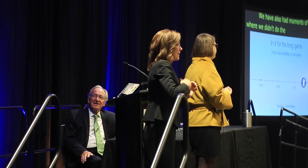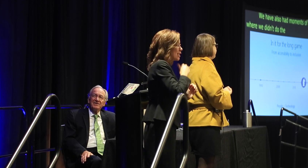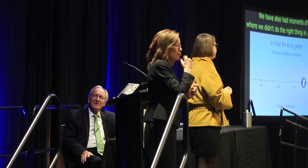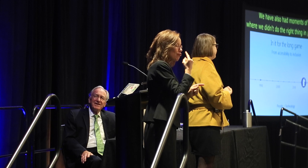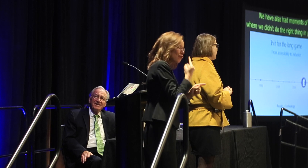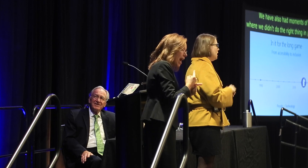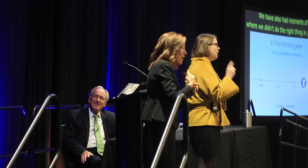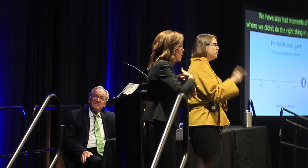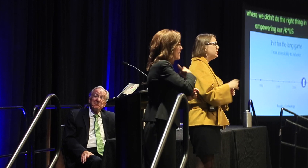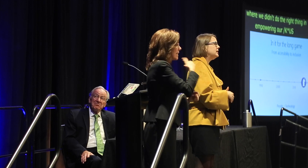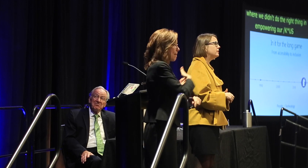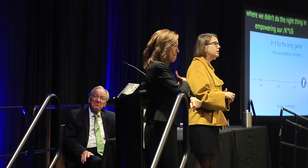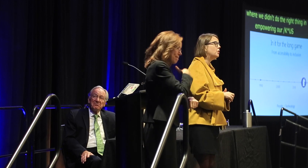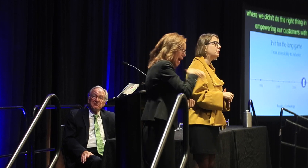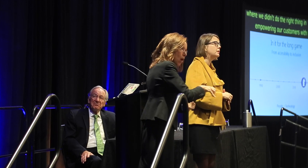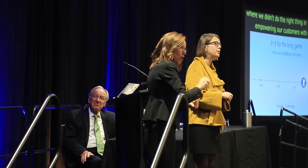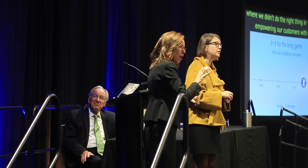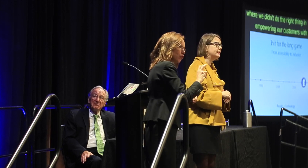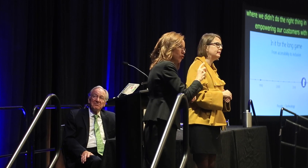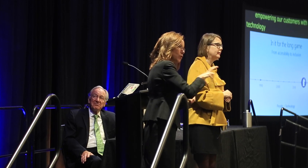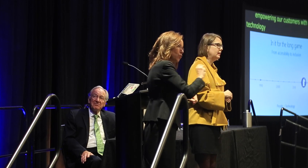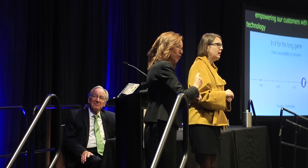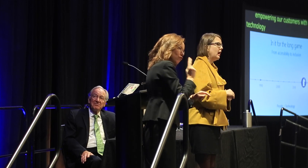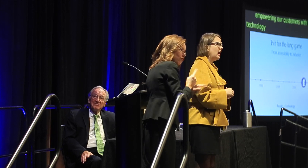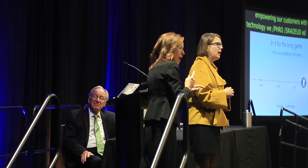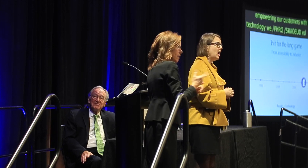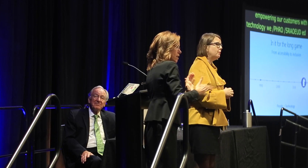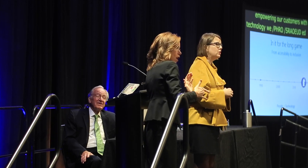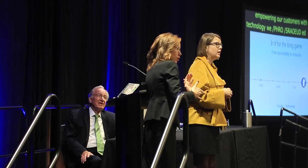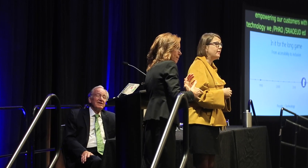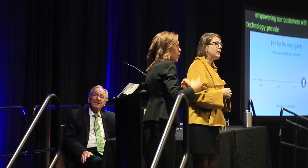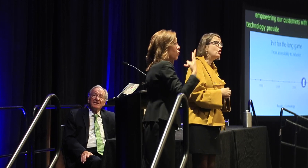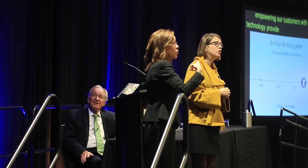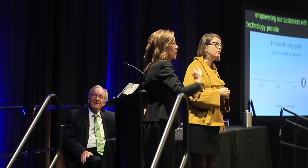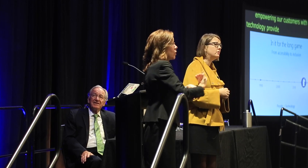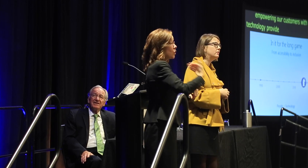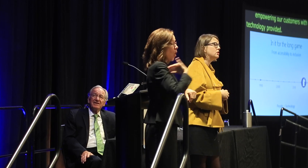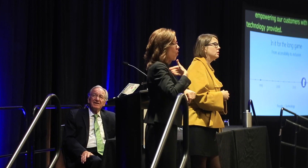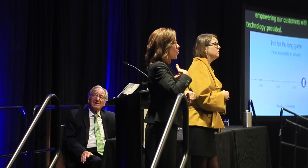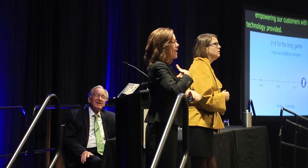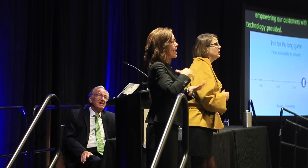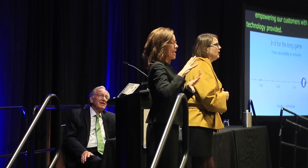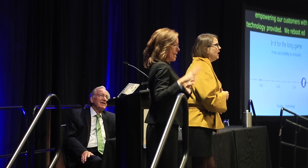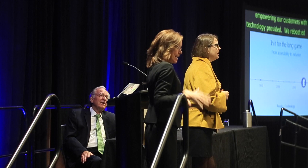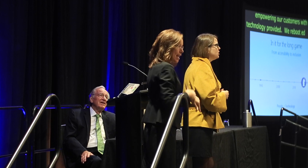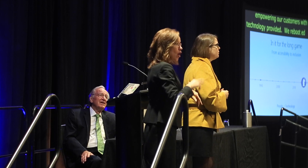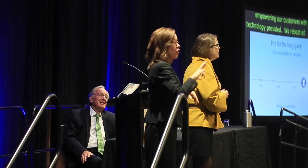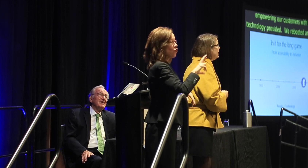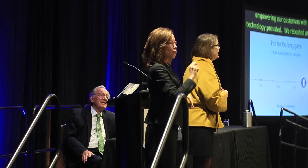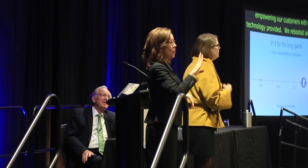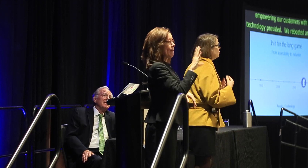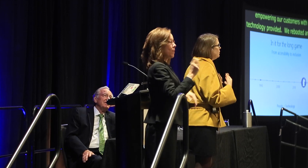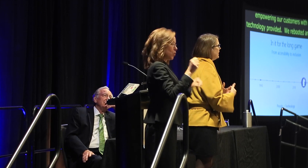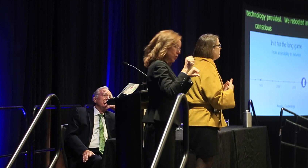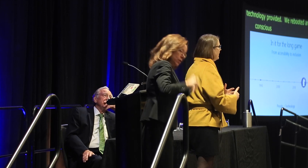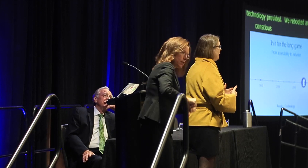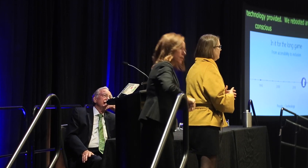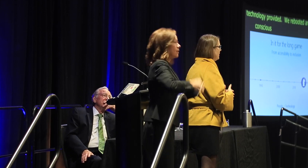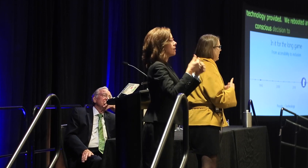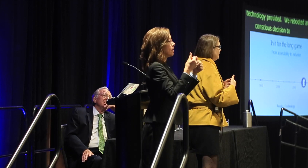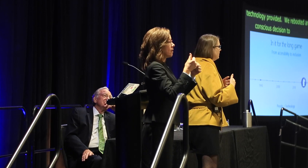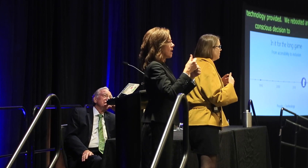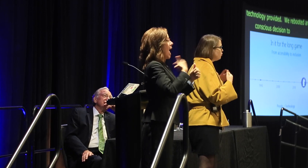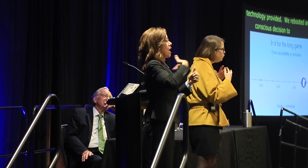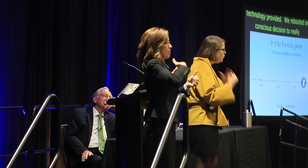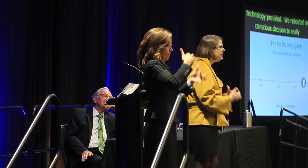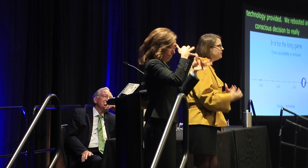provided. So 2 years ago, we rebooted. And we took a very conscious decision to really